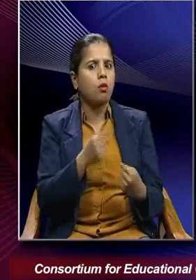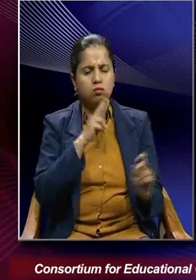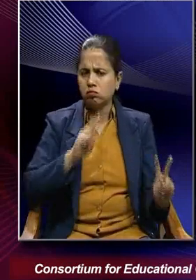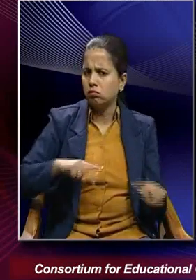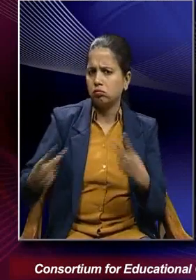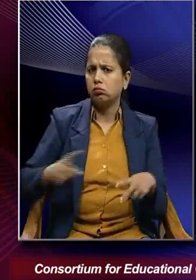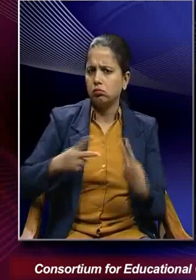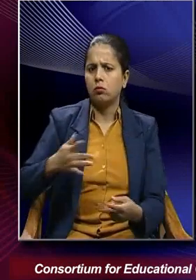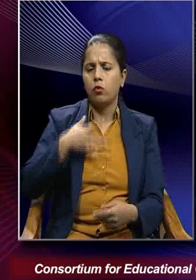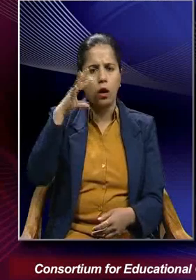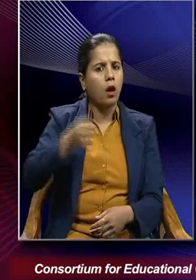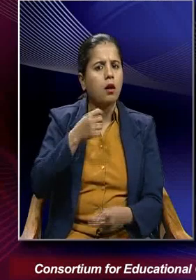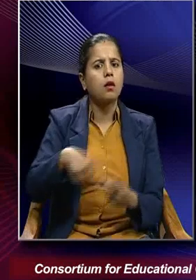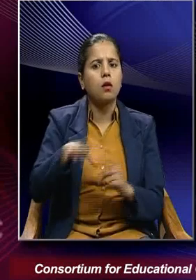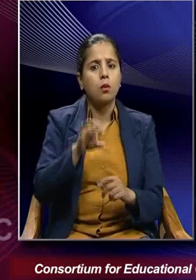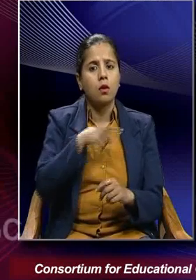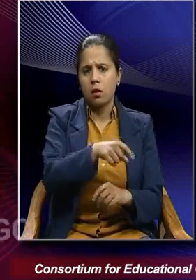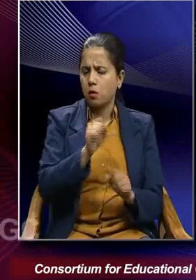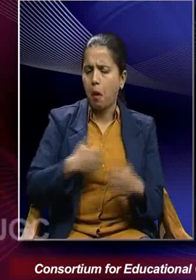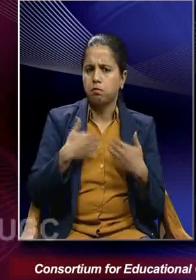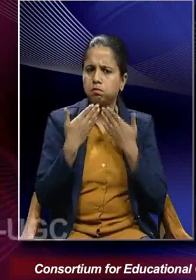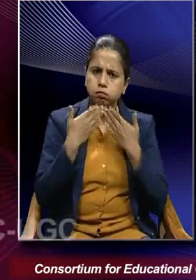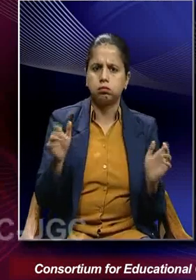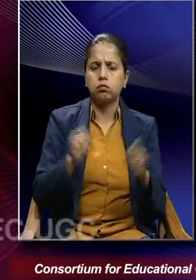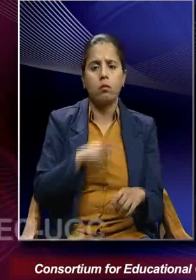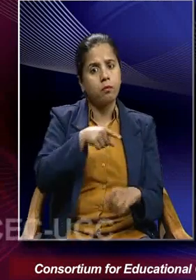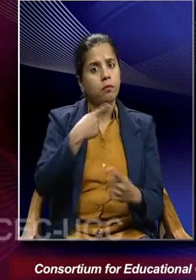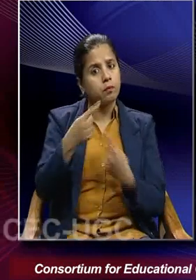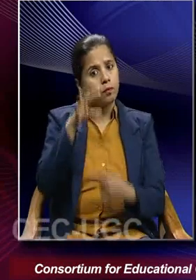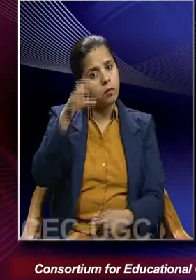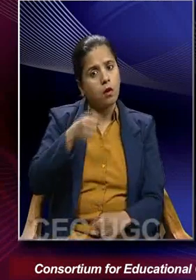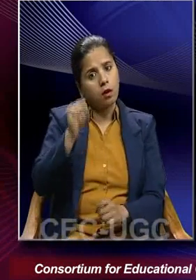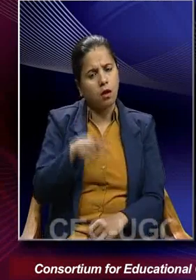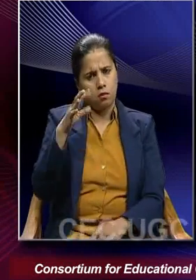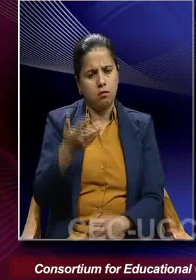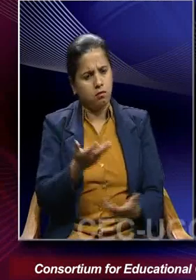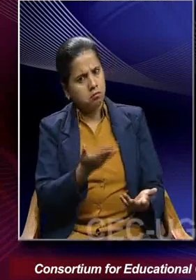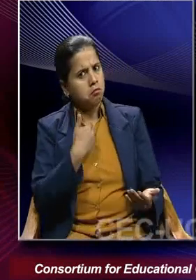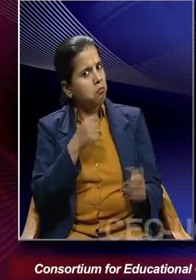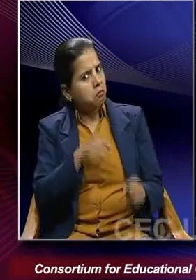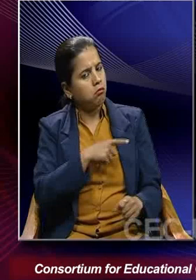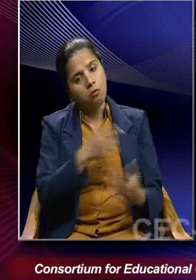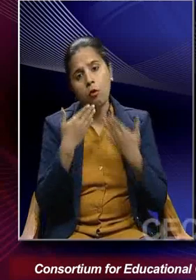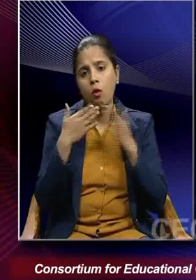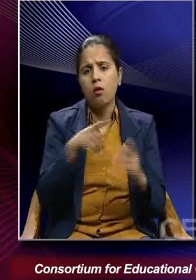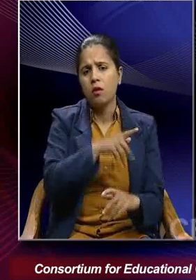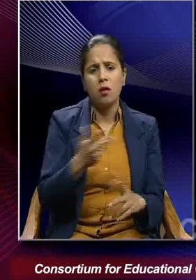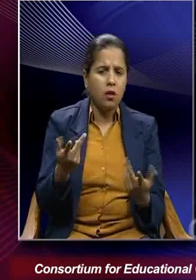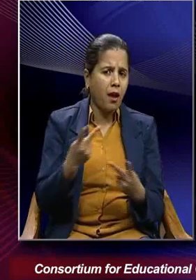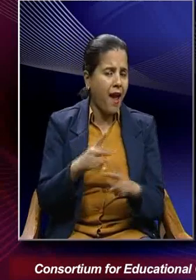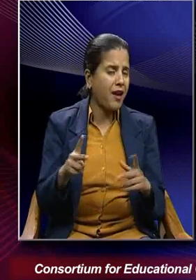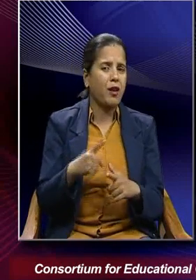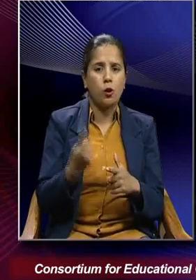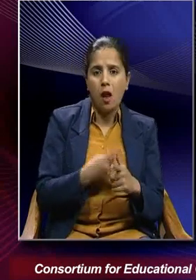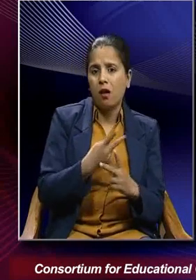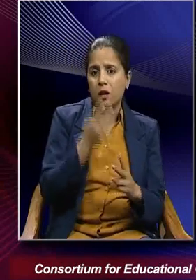a audacity to even talk to Gandhi with some kind of a sarcasm even.